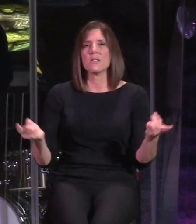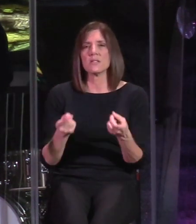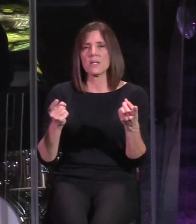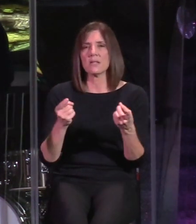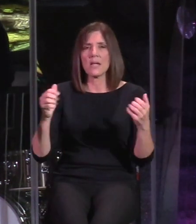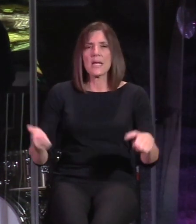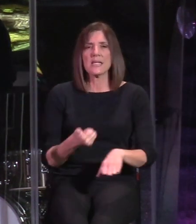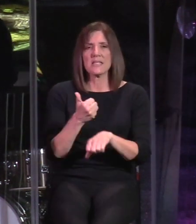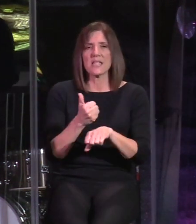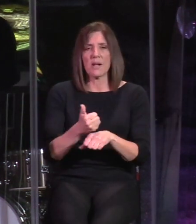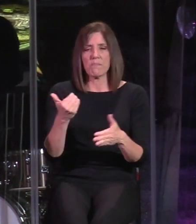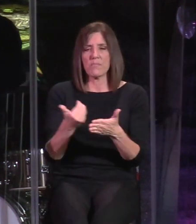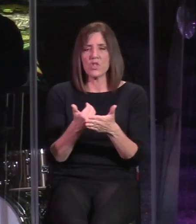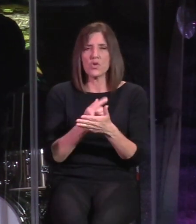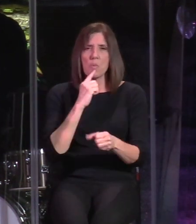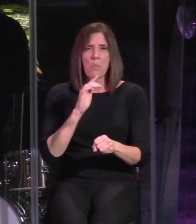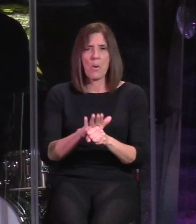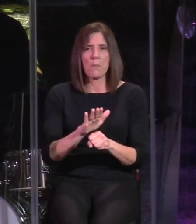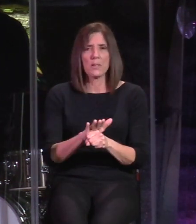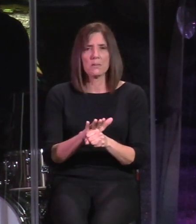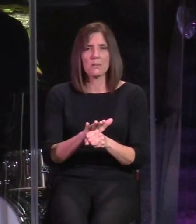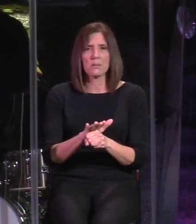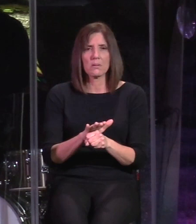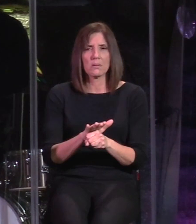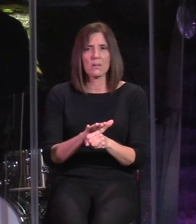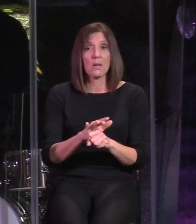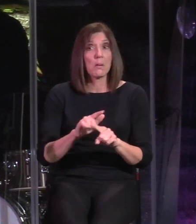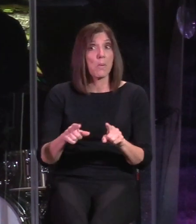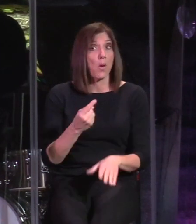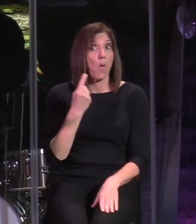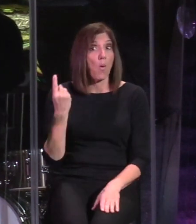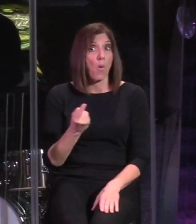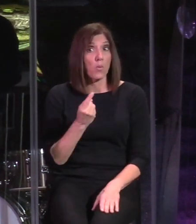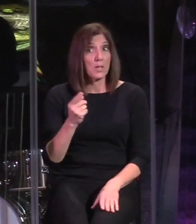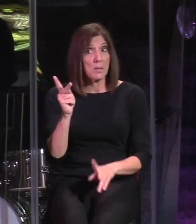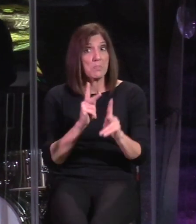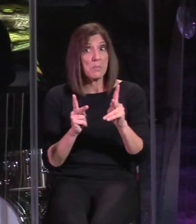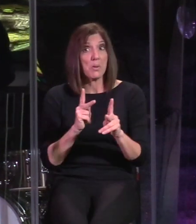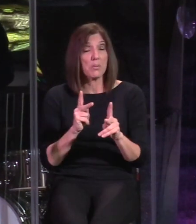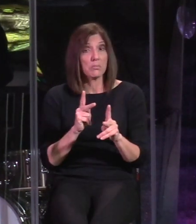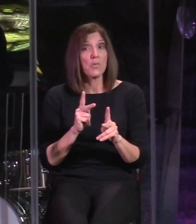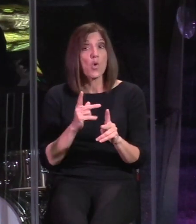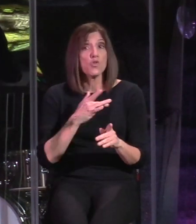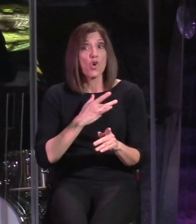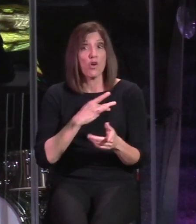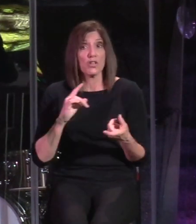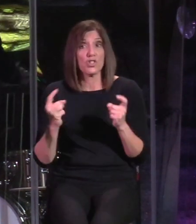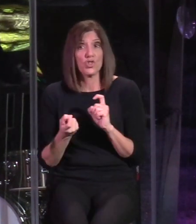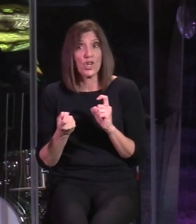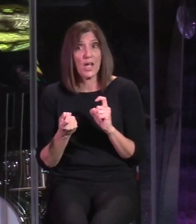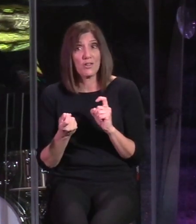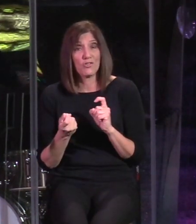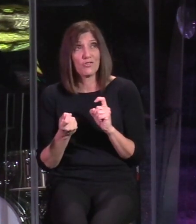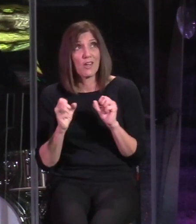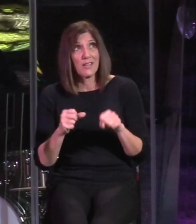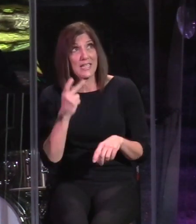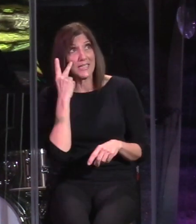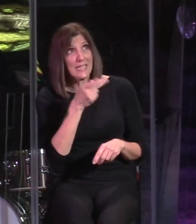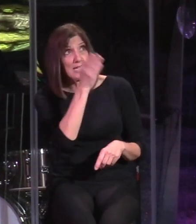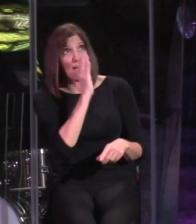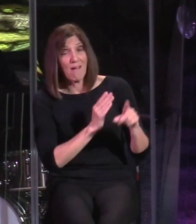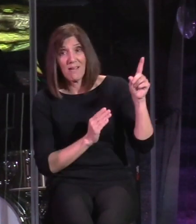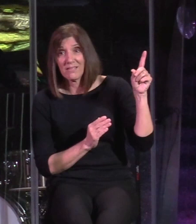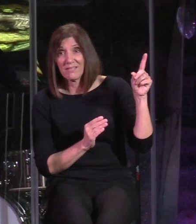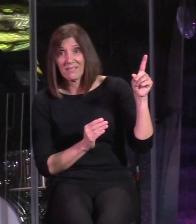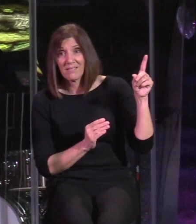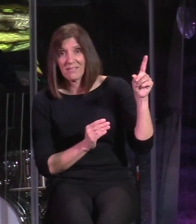covenant. But Matthew insists it's only the pure in heart who see God. So Matthew seems to imply what the writers